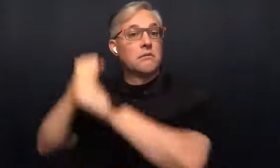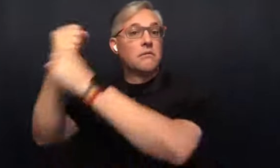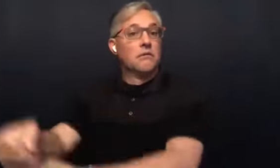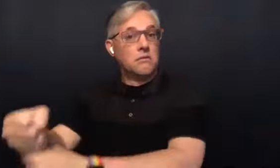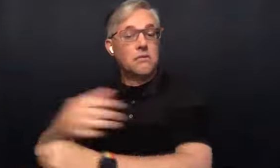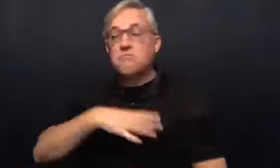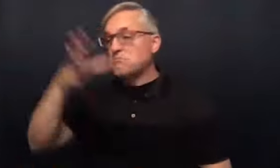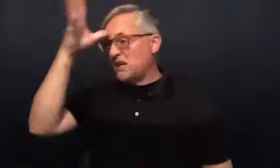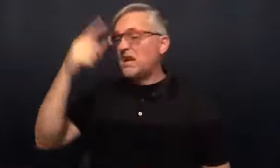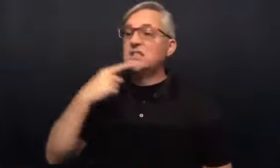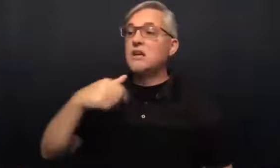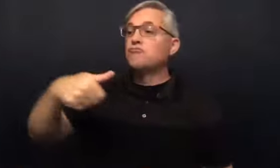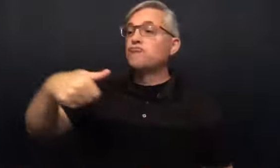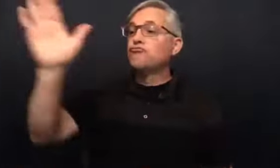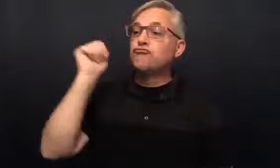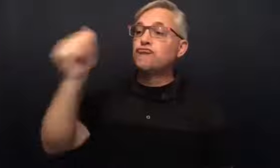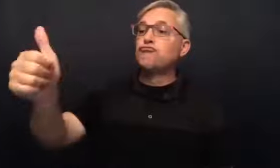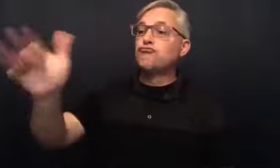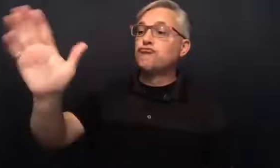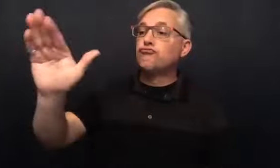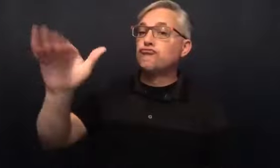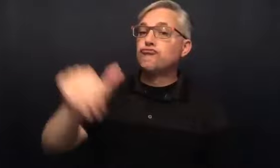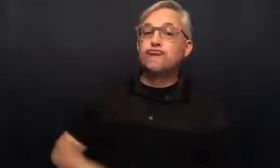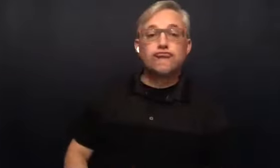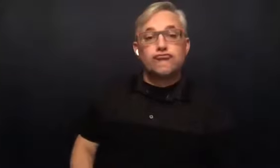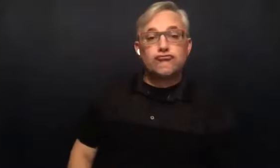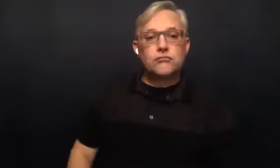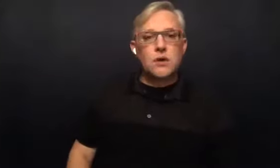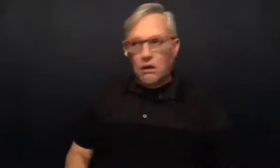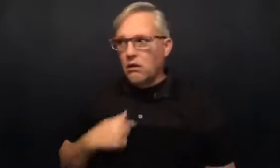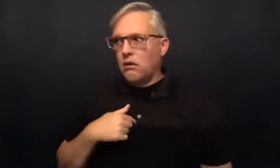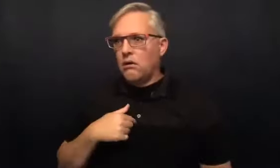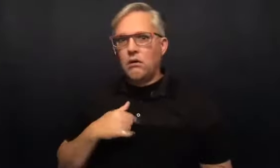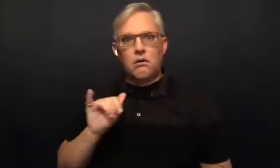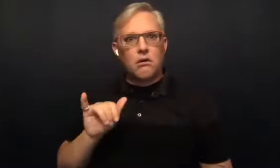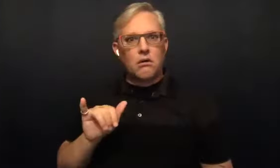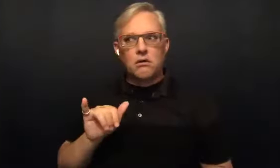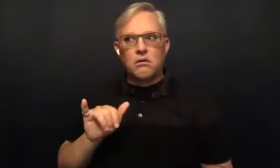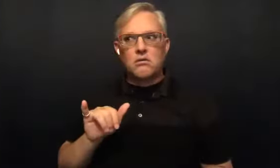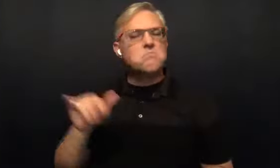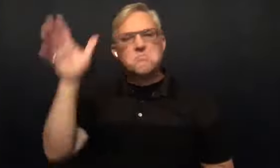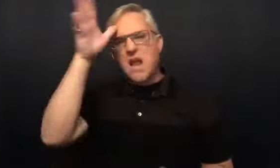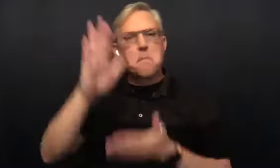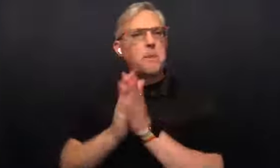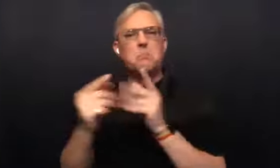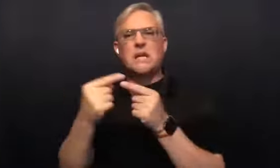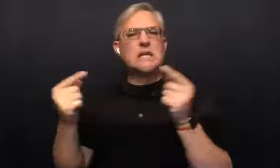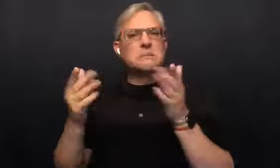let the door hit me on the butt on the way out. And right there, I learned that he joined the enemy camp. That's the family disease of alcoholism. So when this house